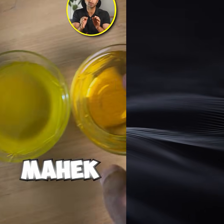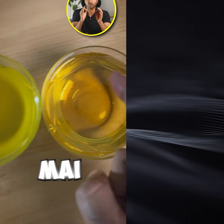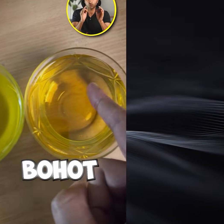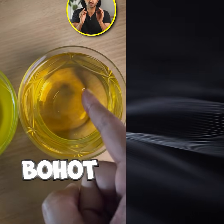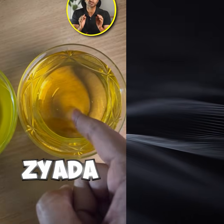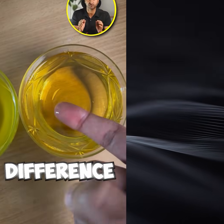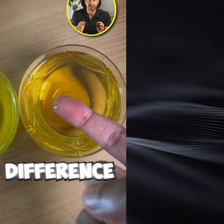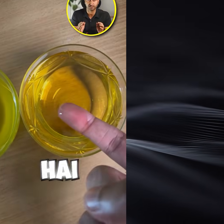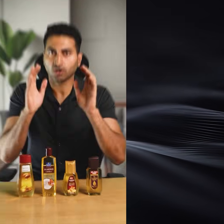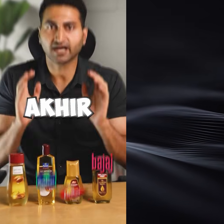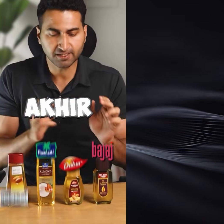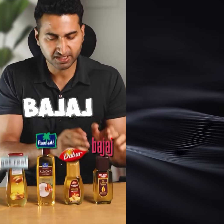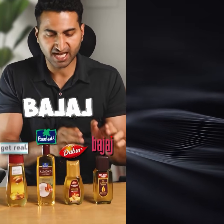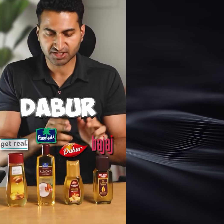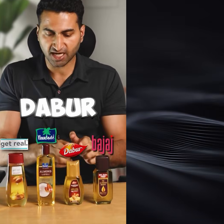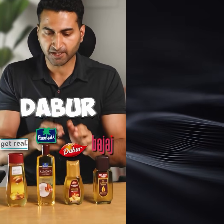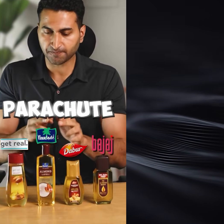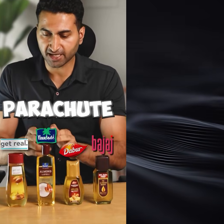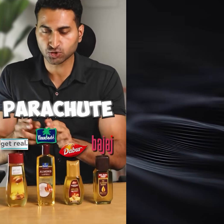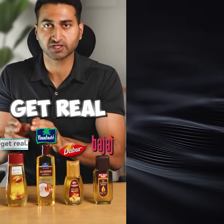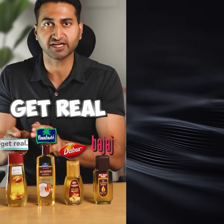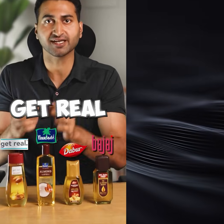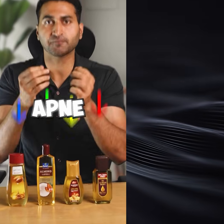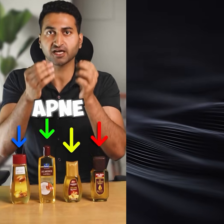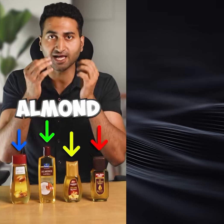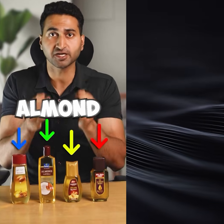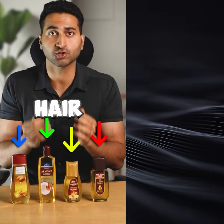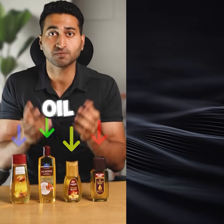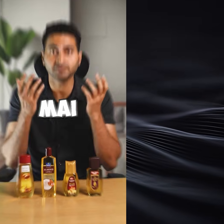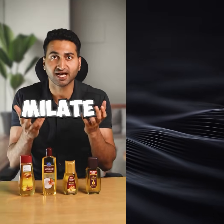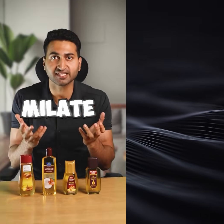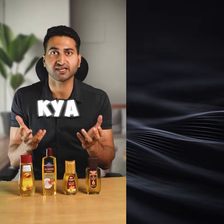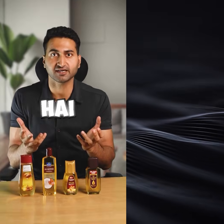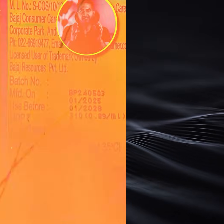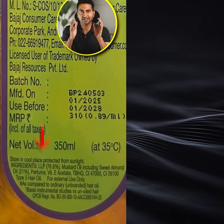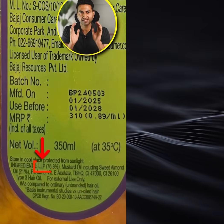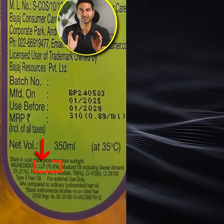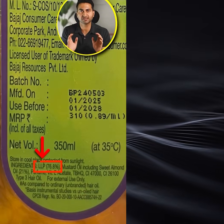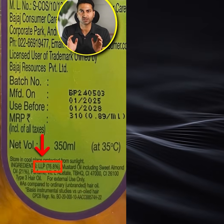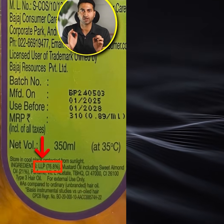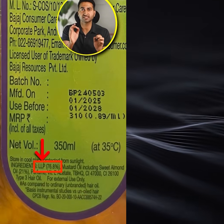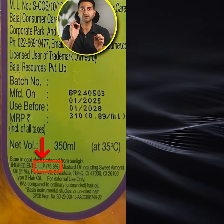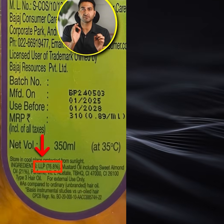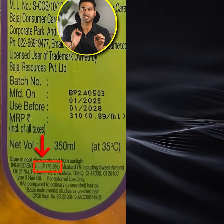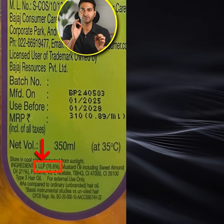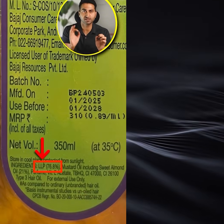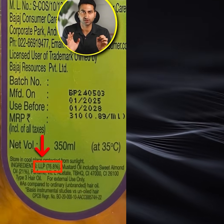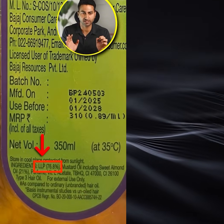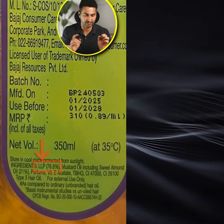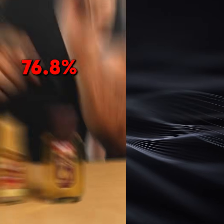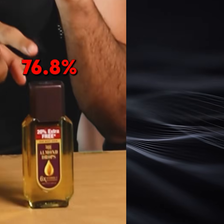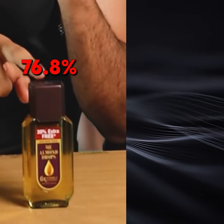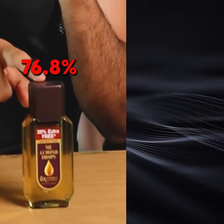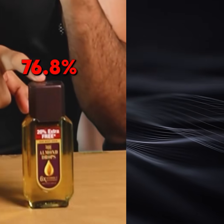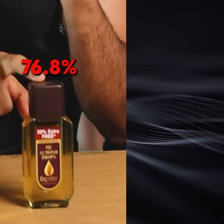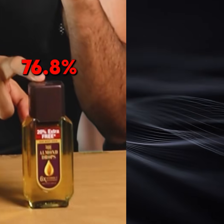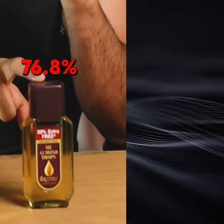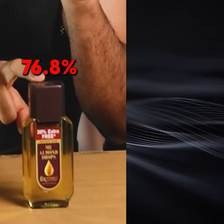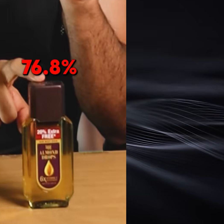methods freeze test. This is one of the most reliable at-home tests for purity. Place a small amount of the oil in the refrigerator for a few hours.